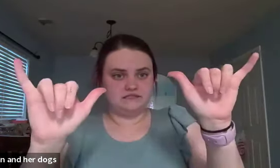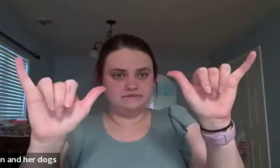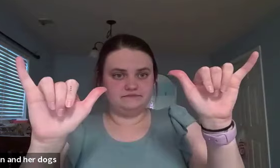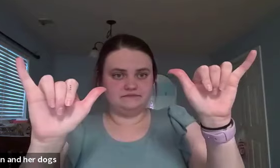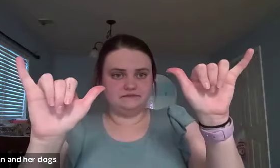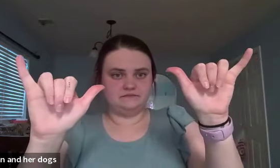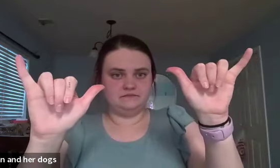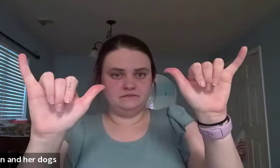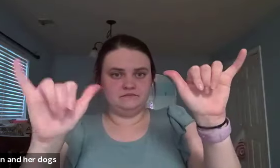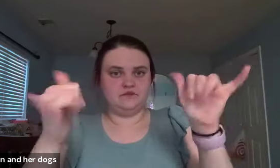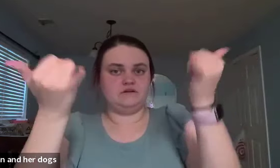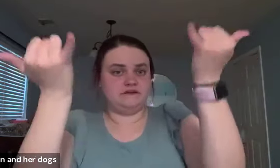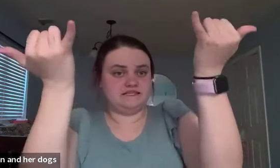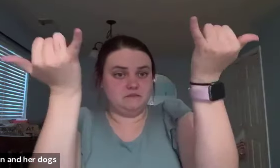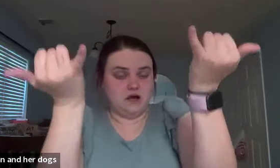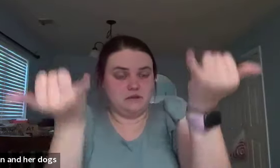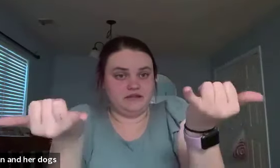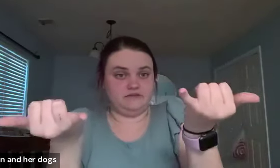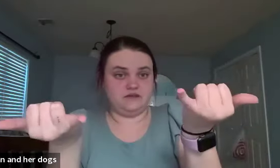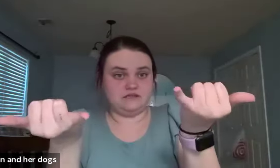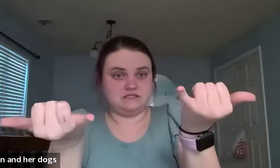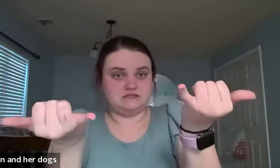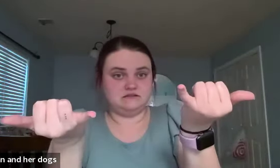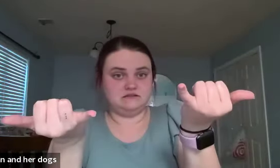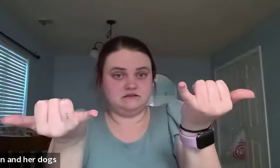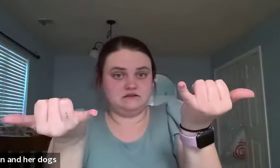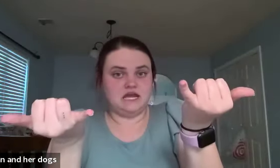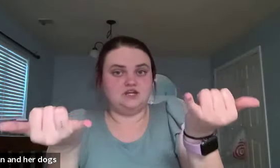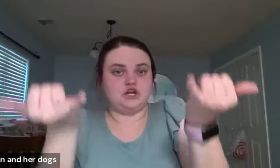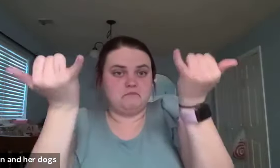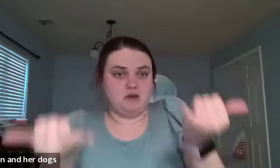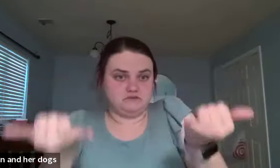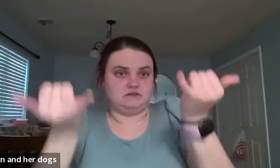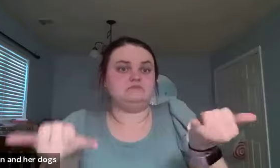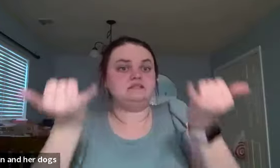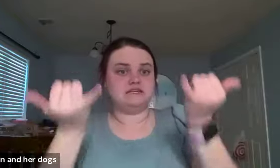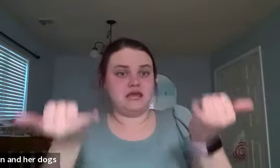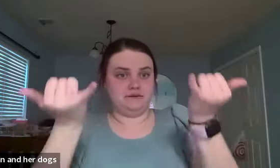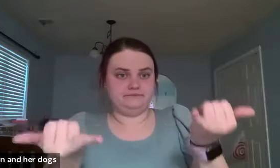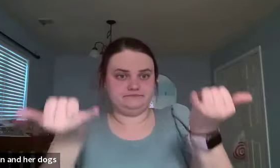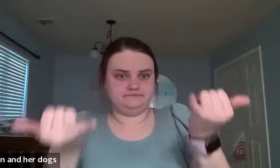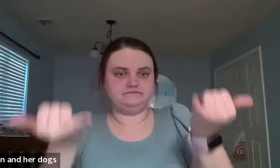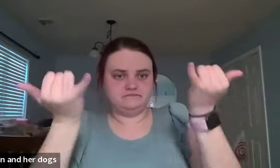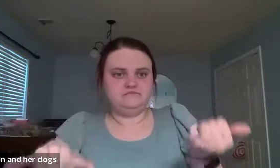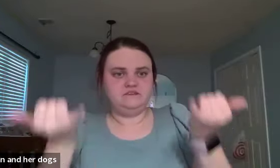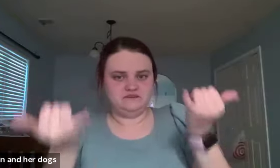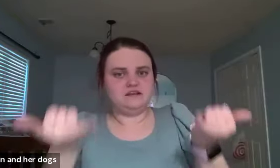Y's. You're going to face them up like this, and you're going to bounce them today.